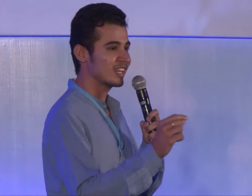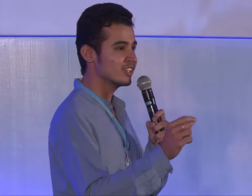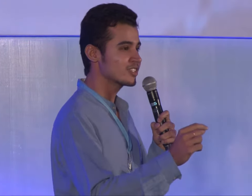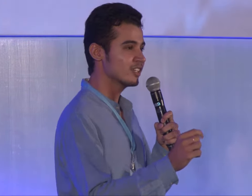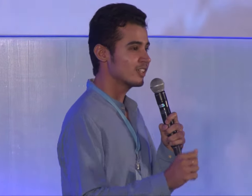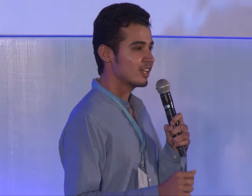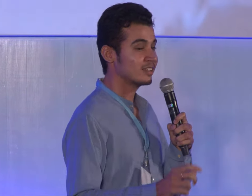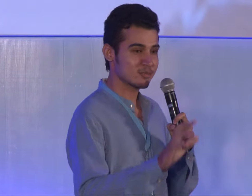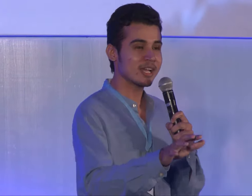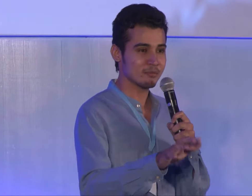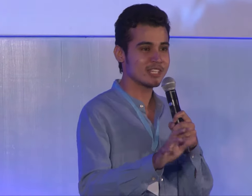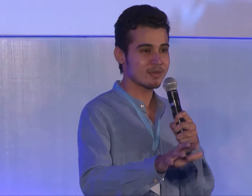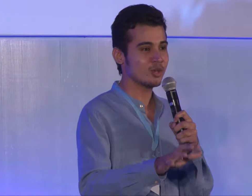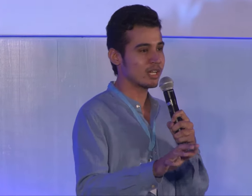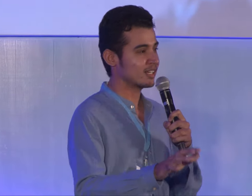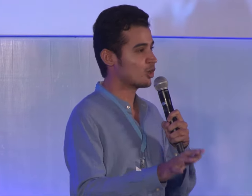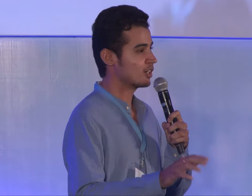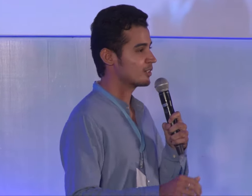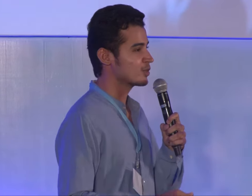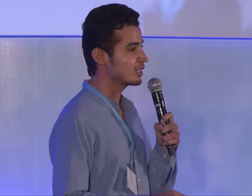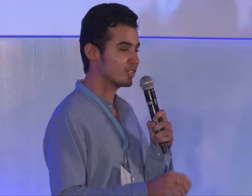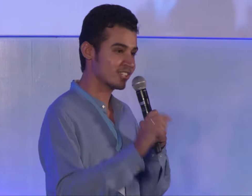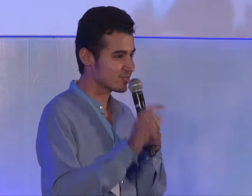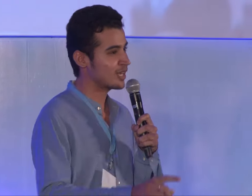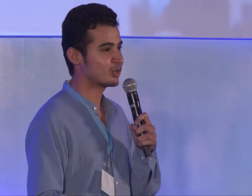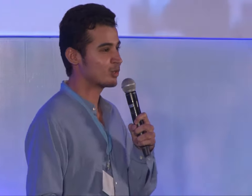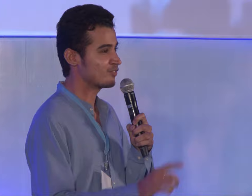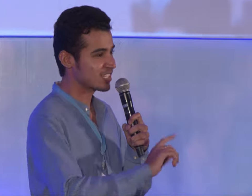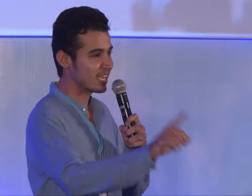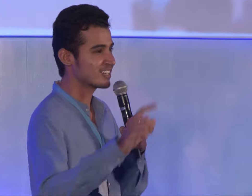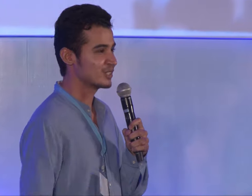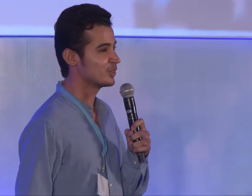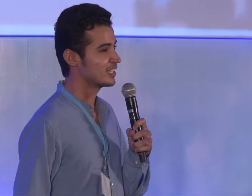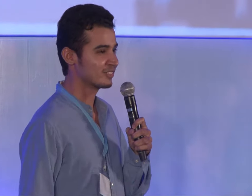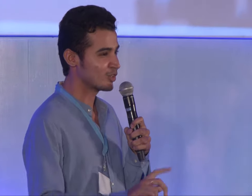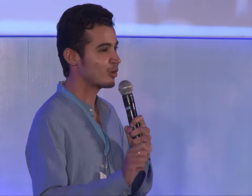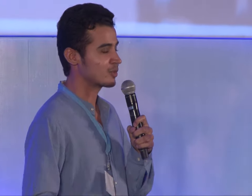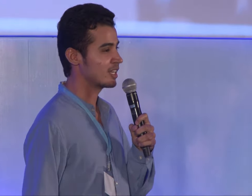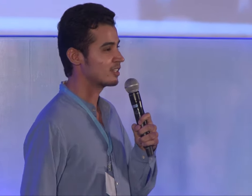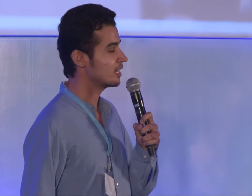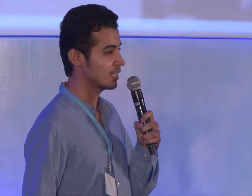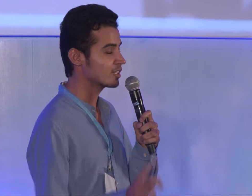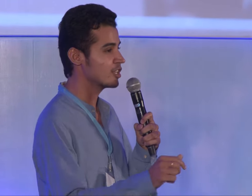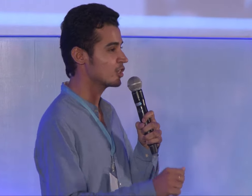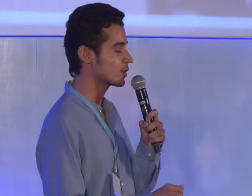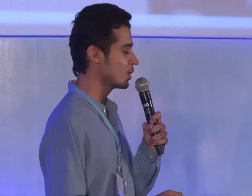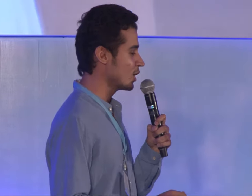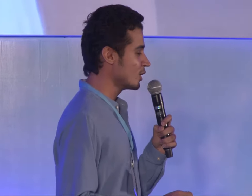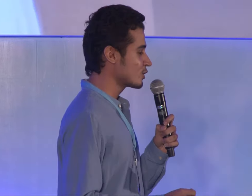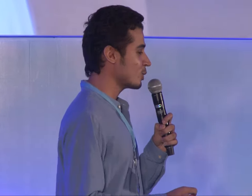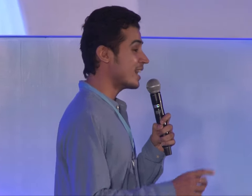looking for a Virender Singh." And this man looked like an authority. So I thought this man would know. If this guy doesn't know, then no possibility that he's